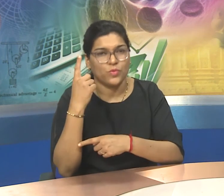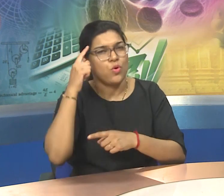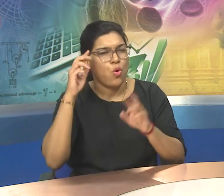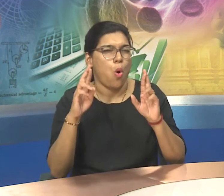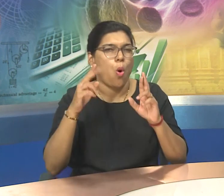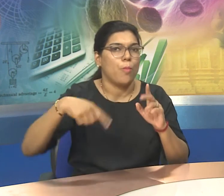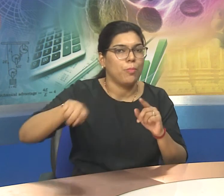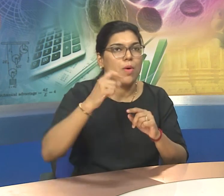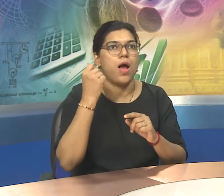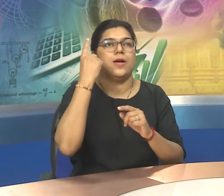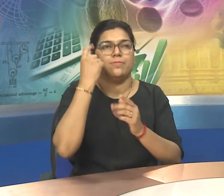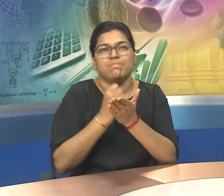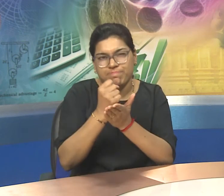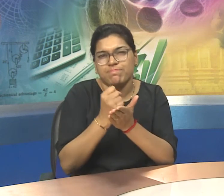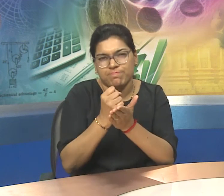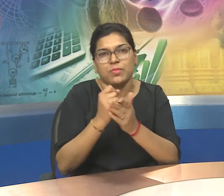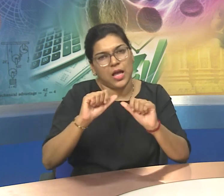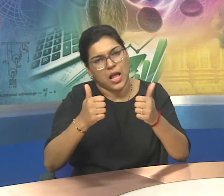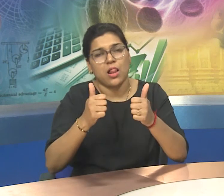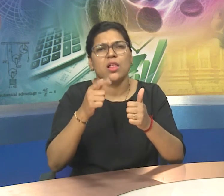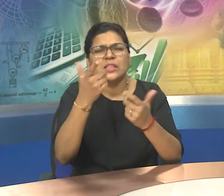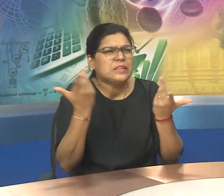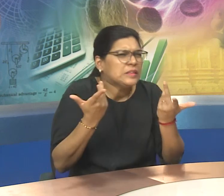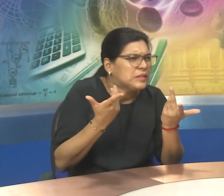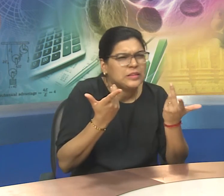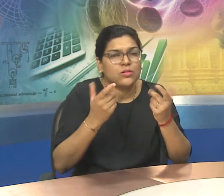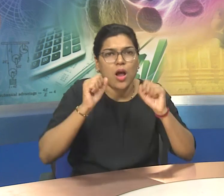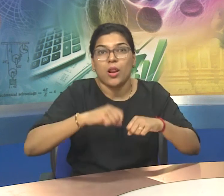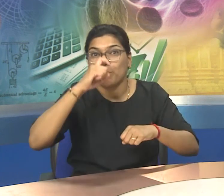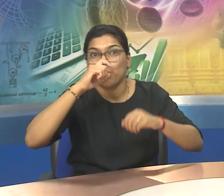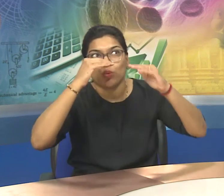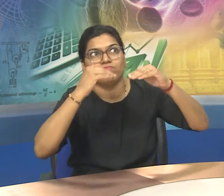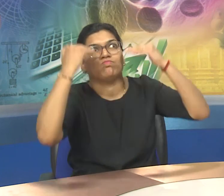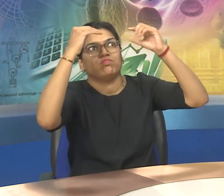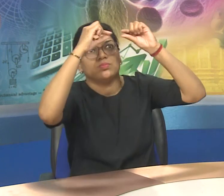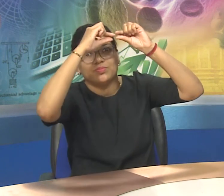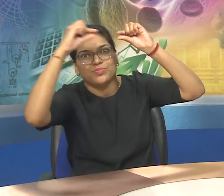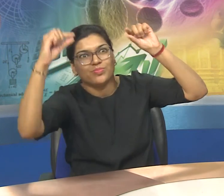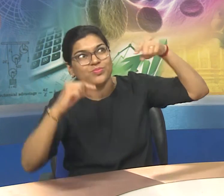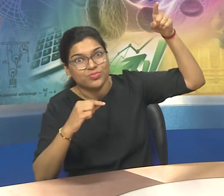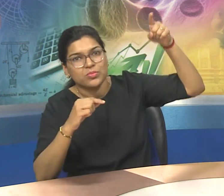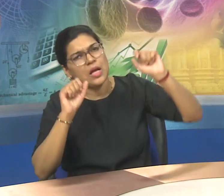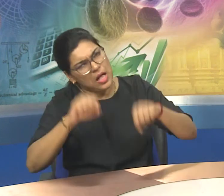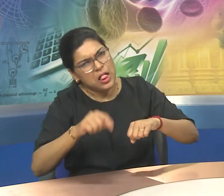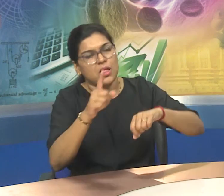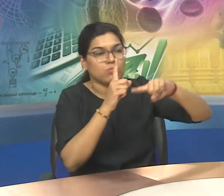them. Hope you all understood this, and hope you will all practice. The blue